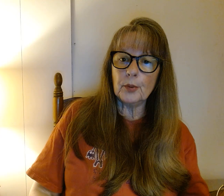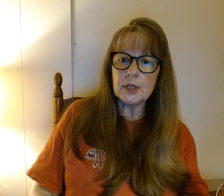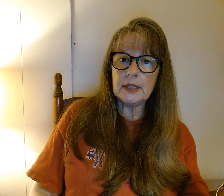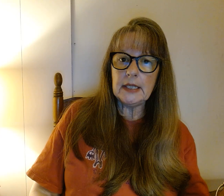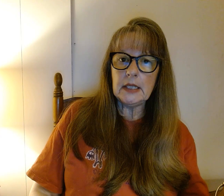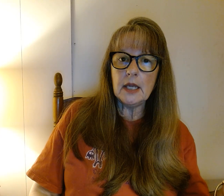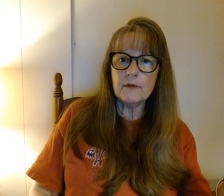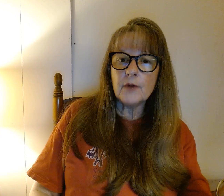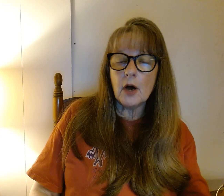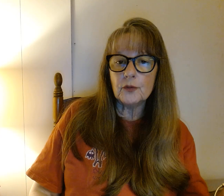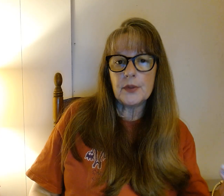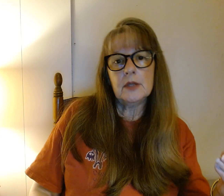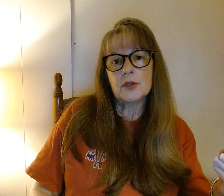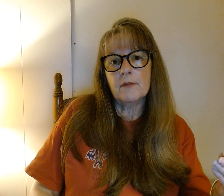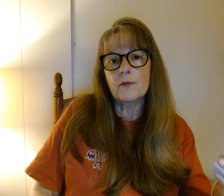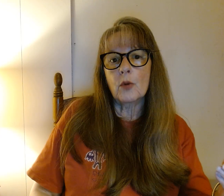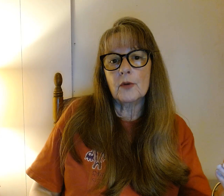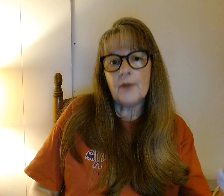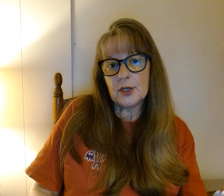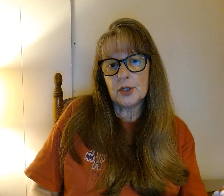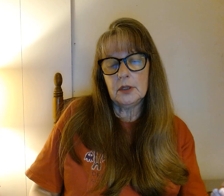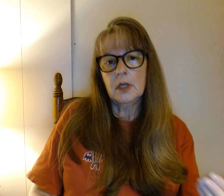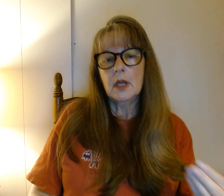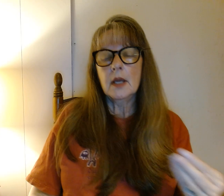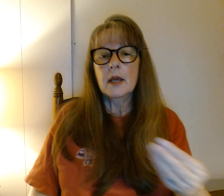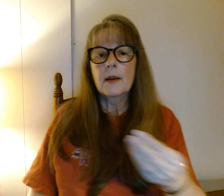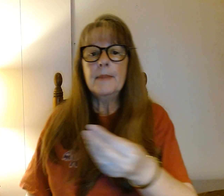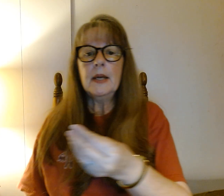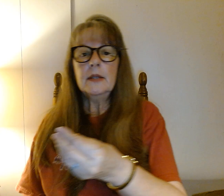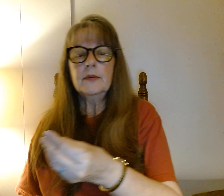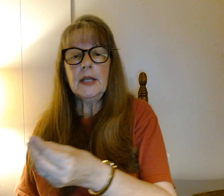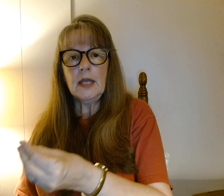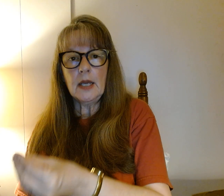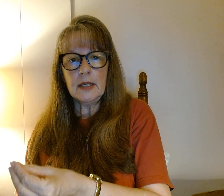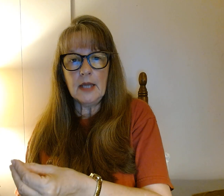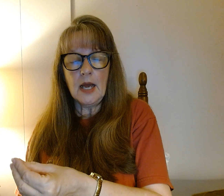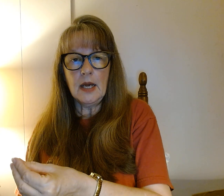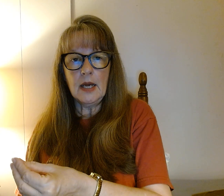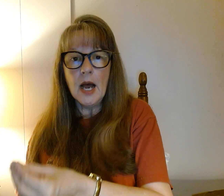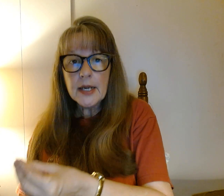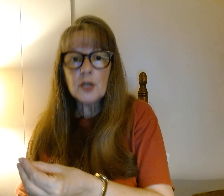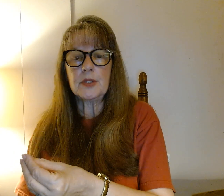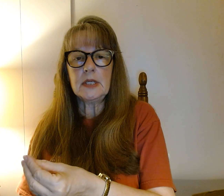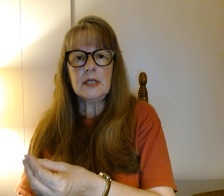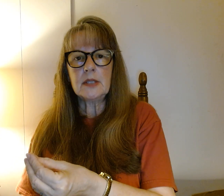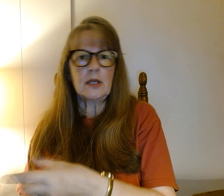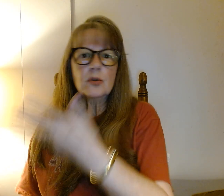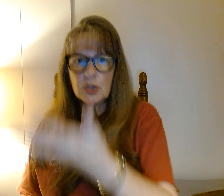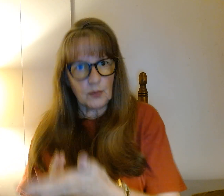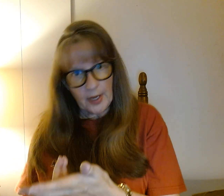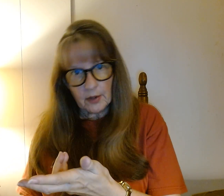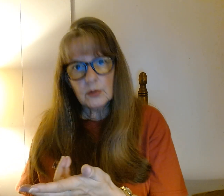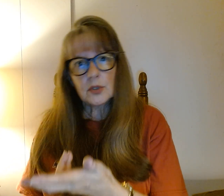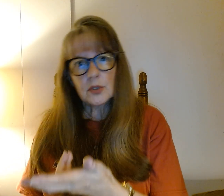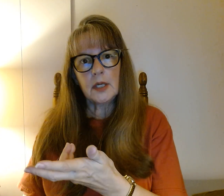where it's not you're personally involved with it in some form or fashion. But the uninterested is like you just don't care. You're just not